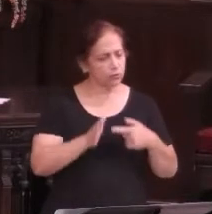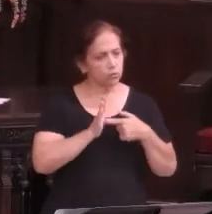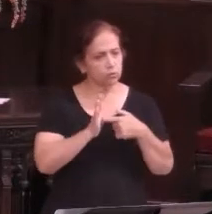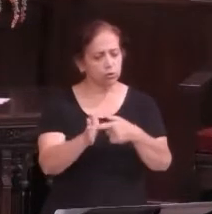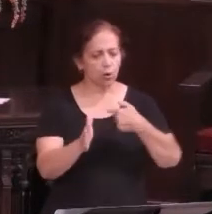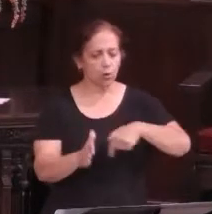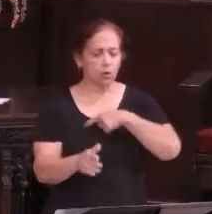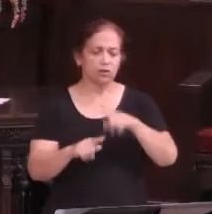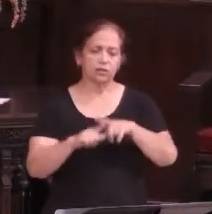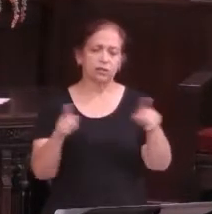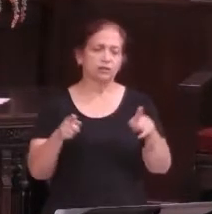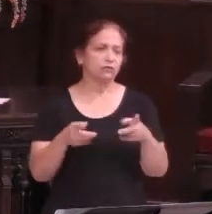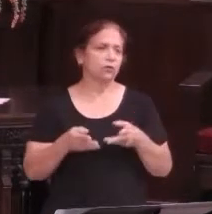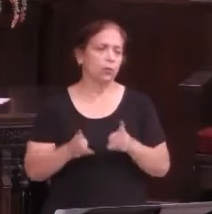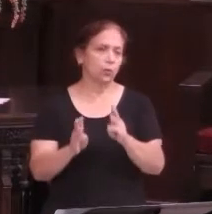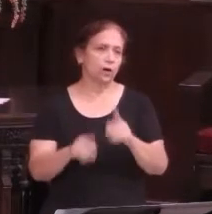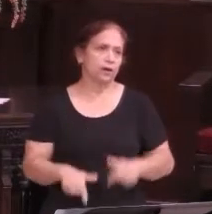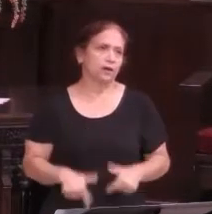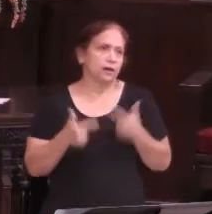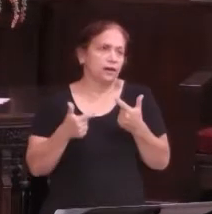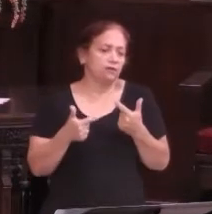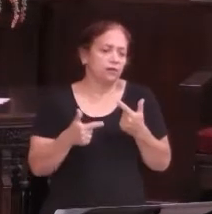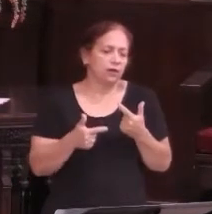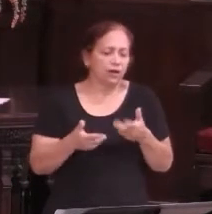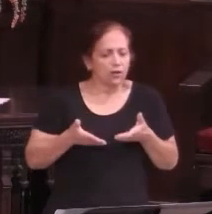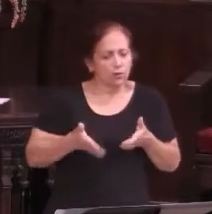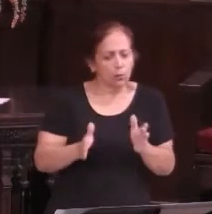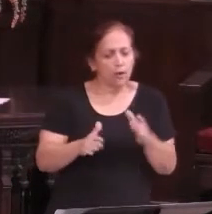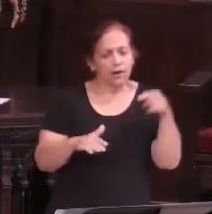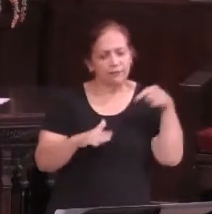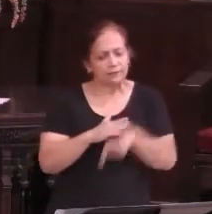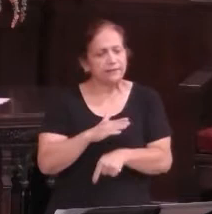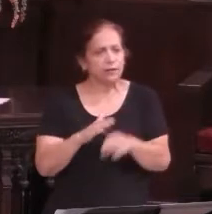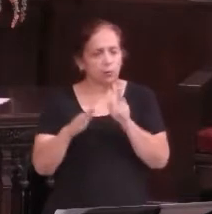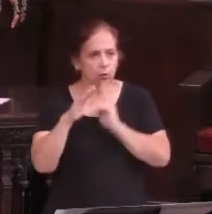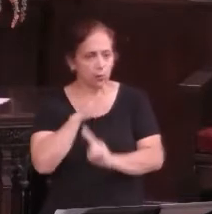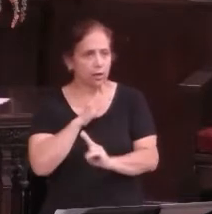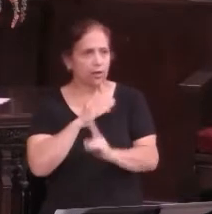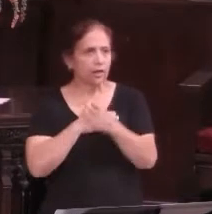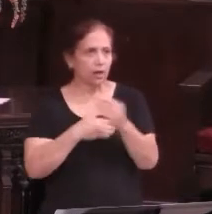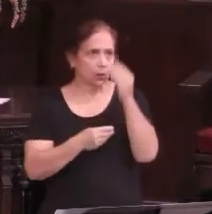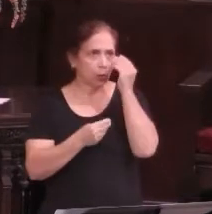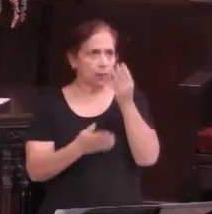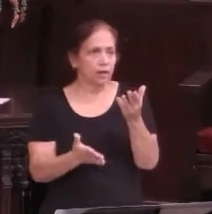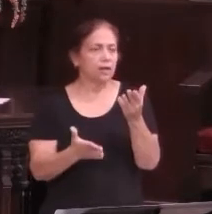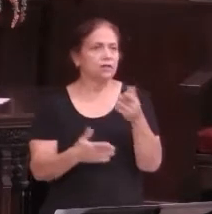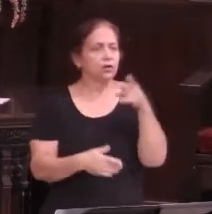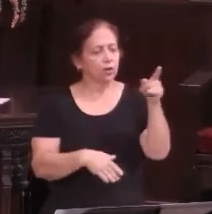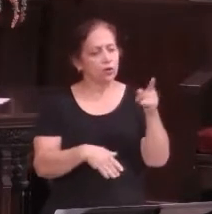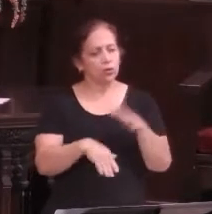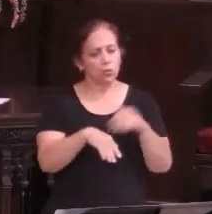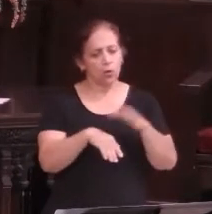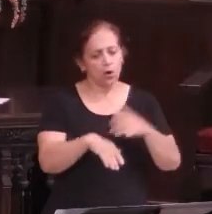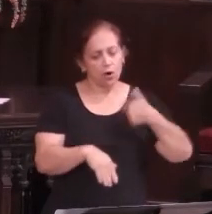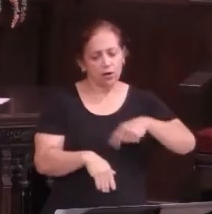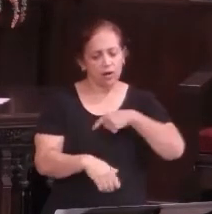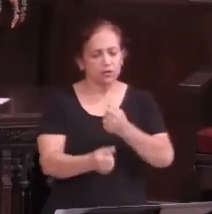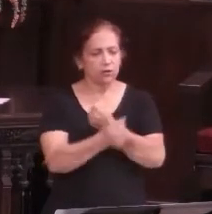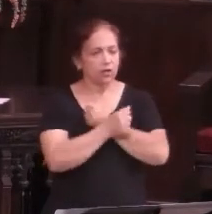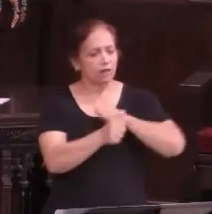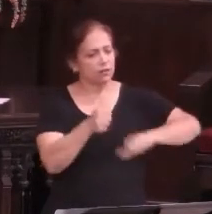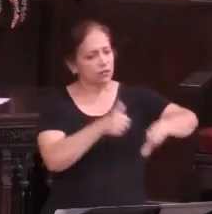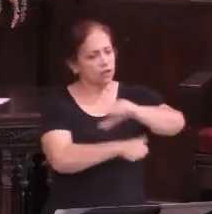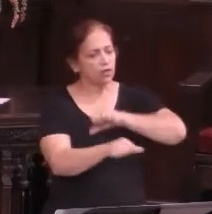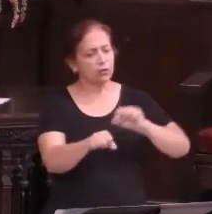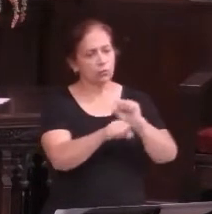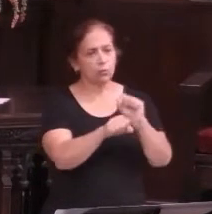a different way to live, the way of deep humility and obedience. You've called us to love one another and to